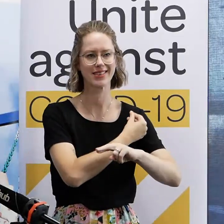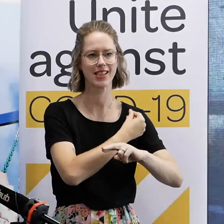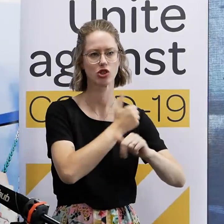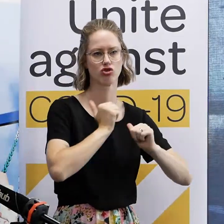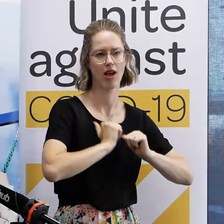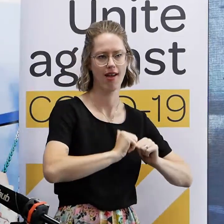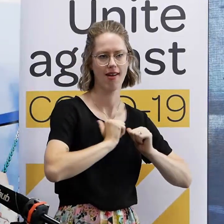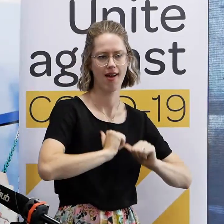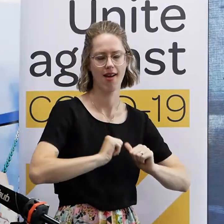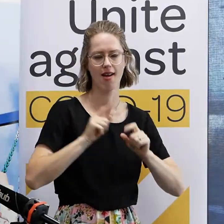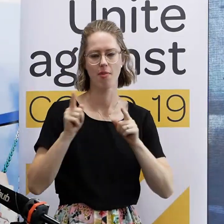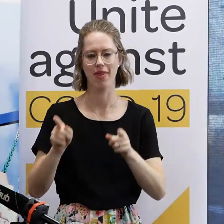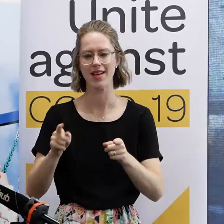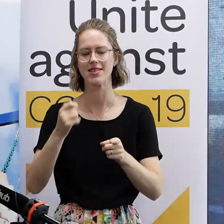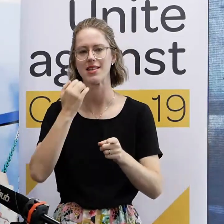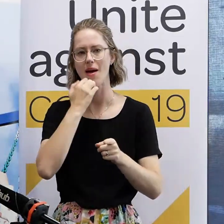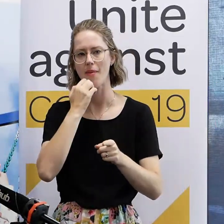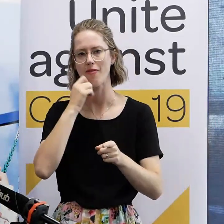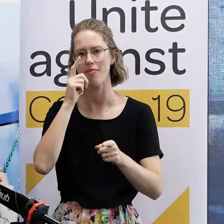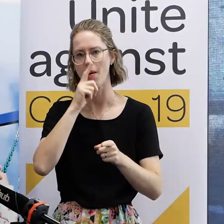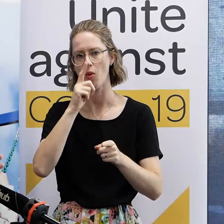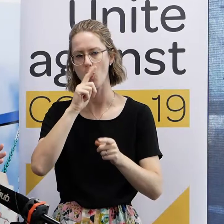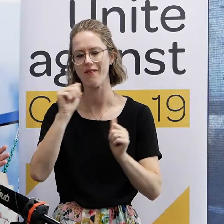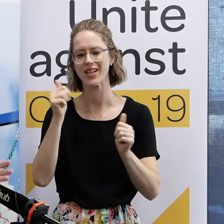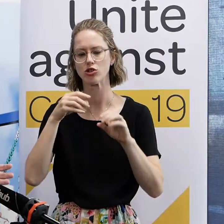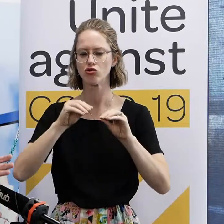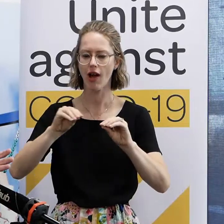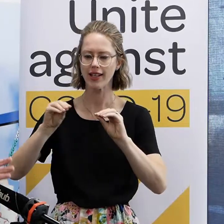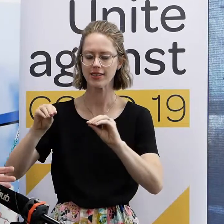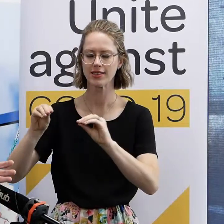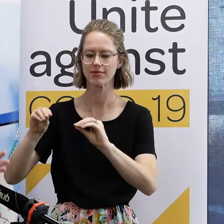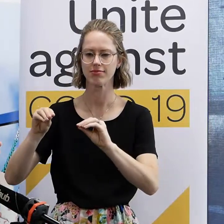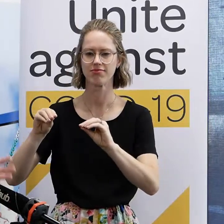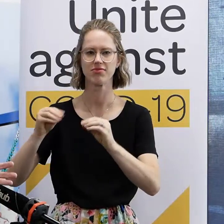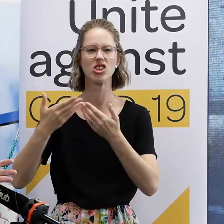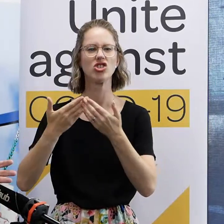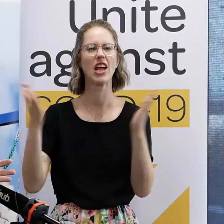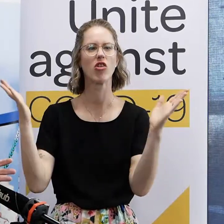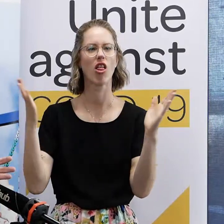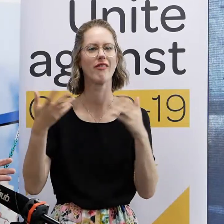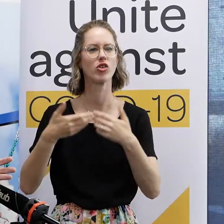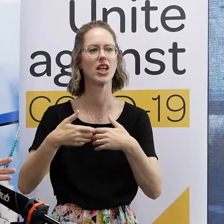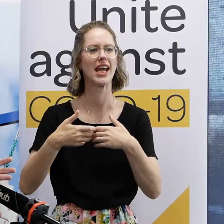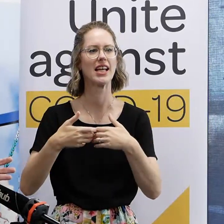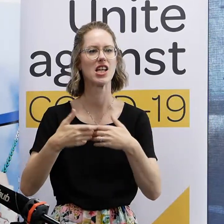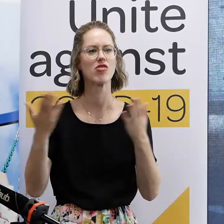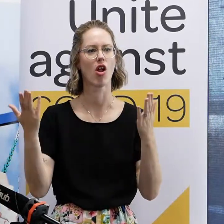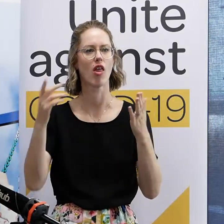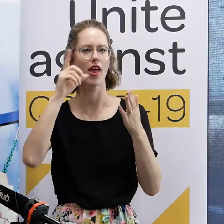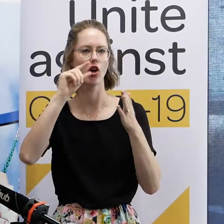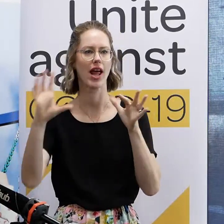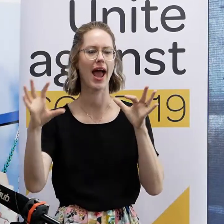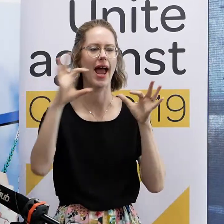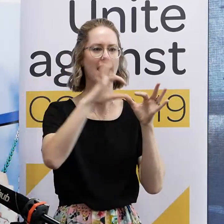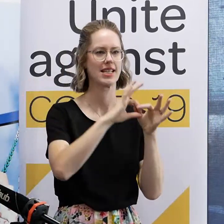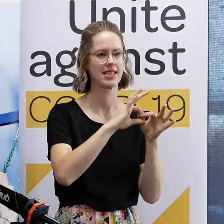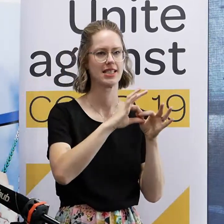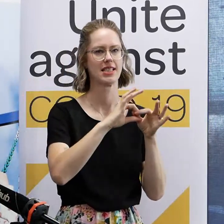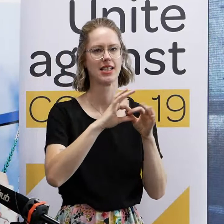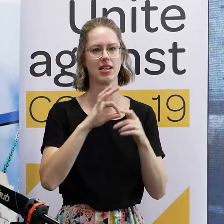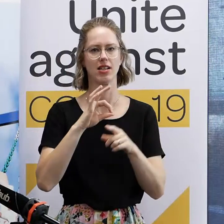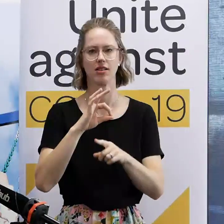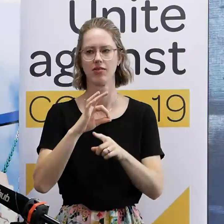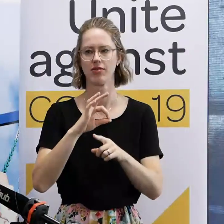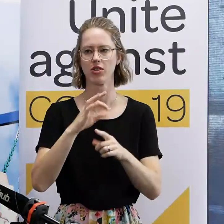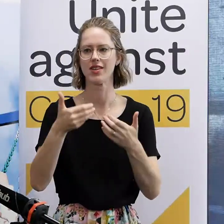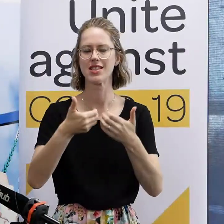module, the number of people who we had trained in generally been able to be added to our vaccinator pool. So that was not unrelated